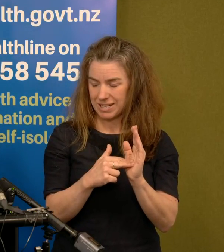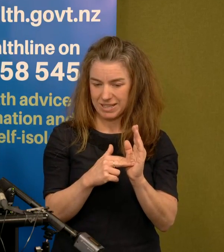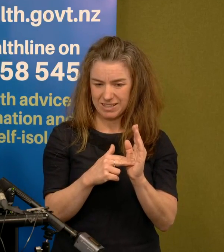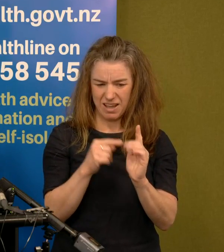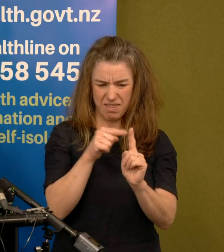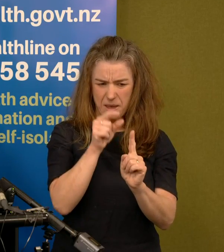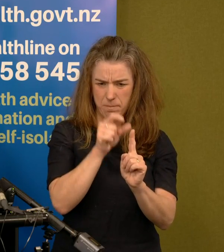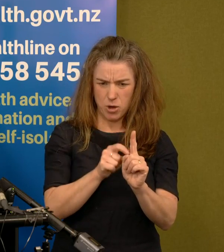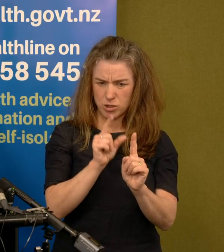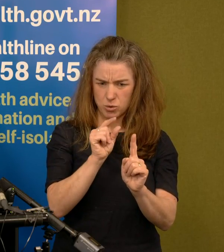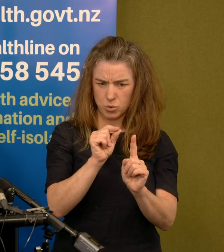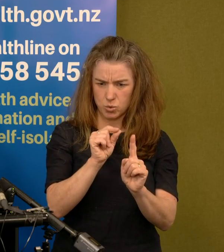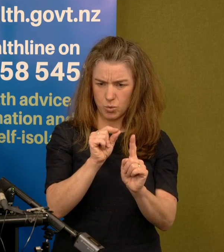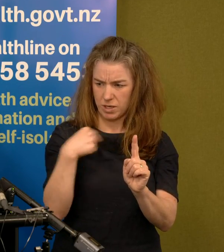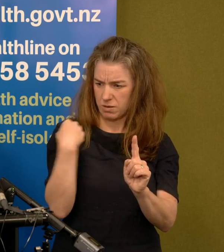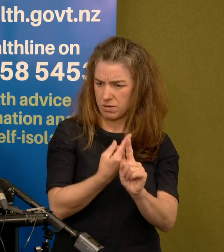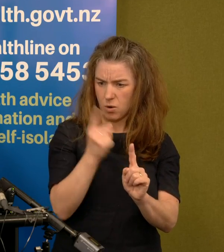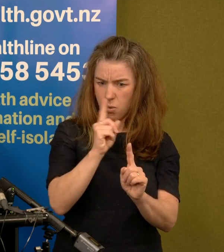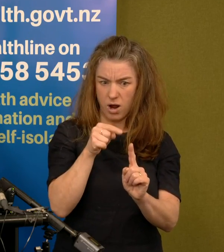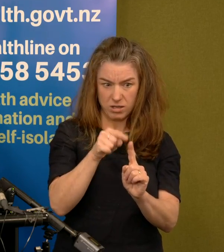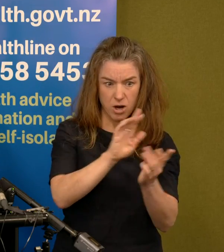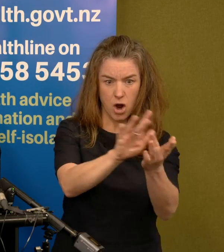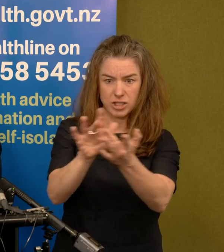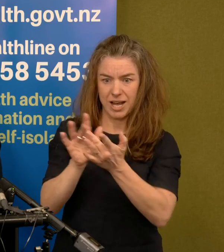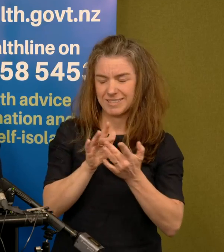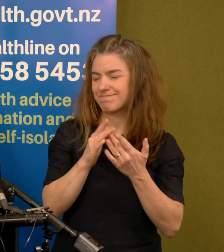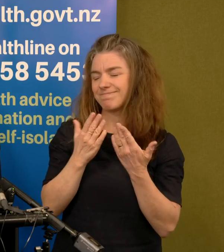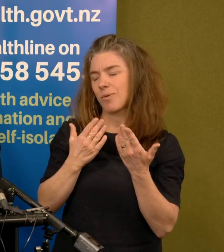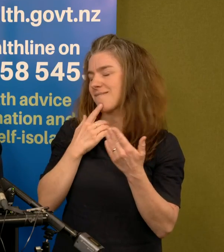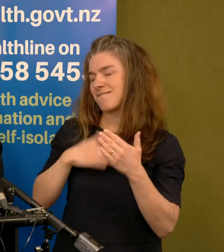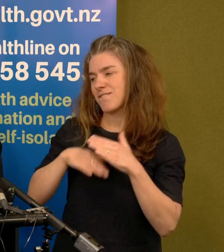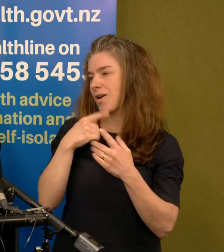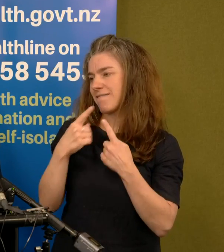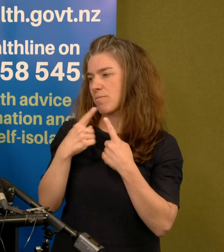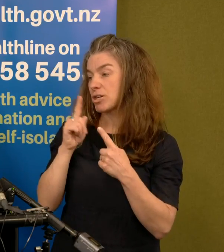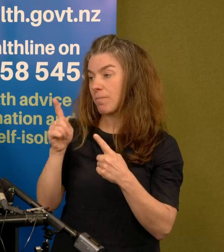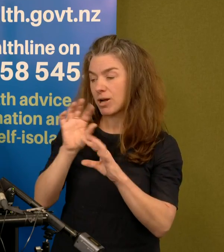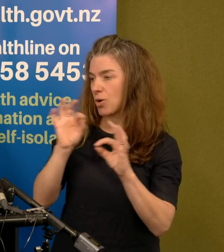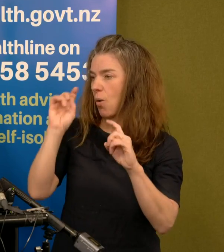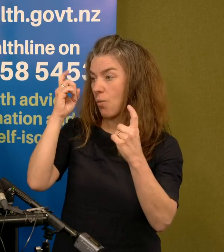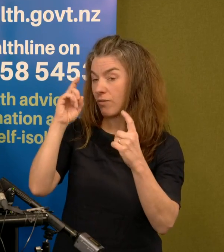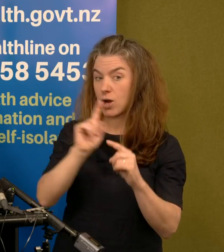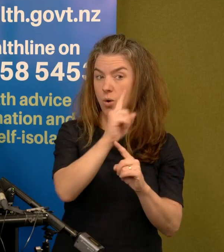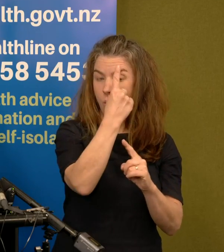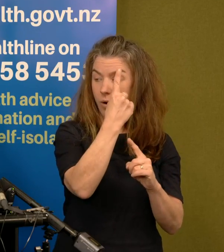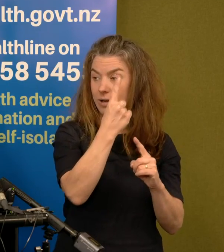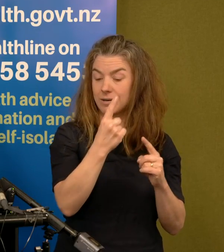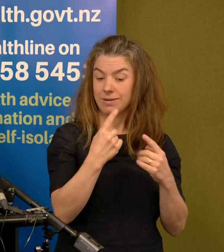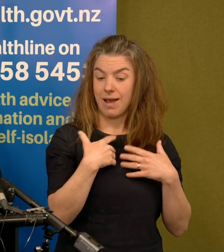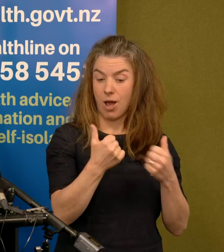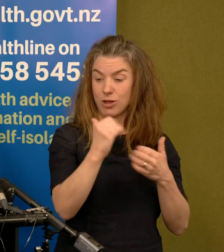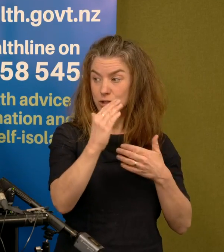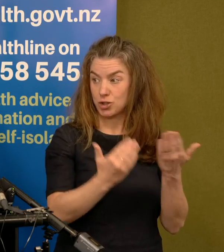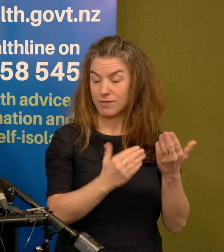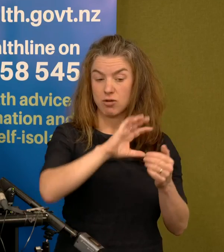has that person done since arriving in New Yes, Zealand? I don't have all the details, but rest assured that Auckland Regional Public Health Service